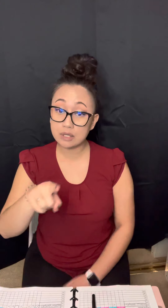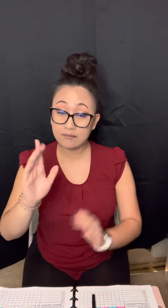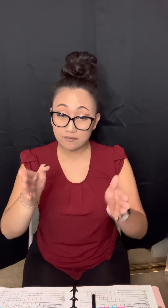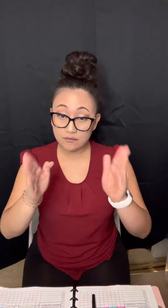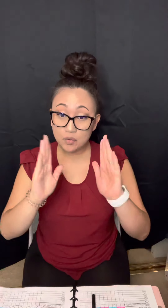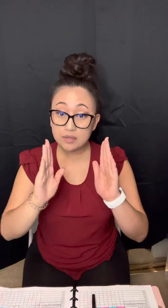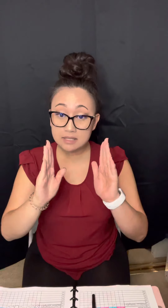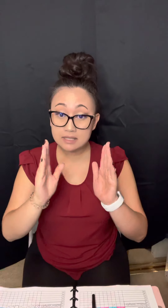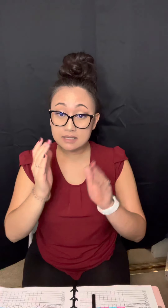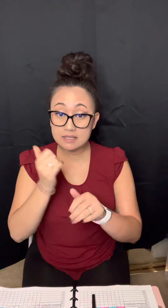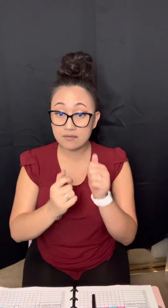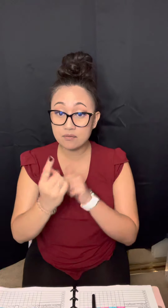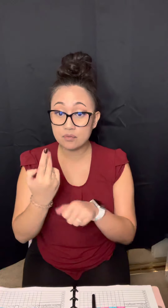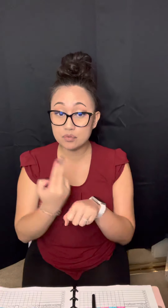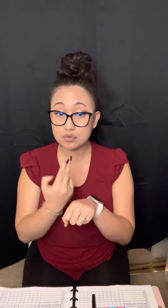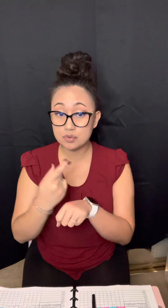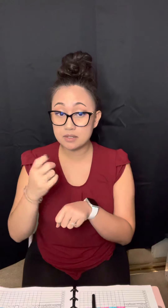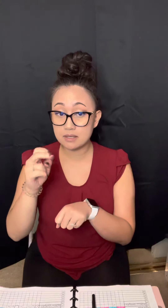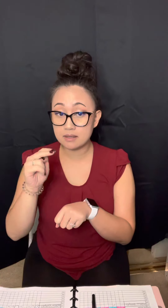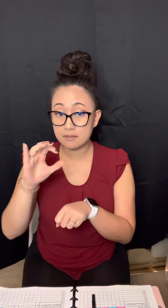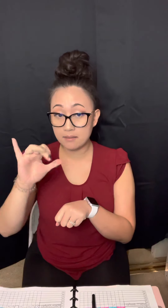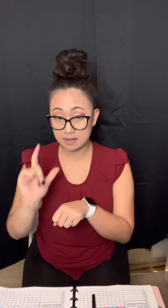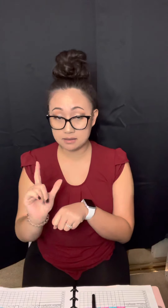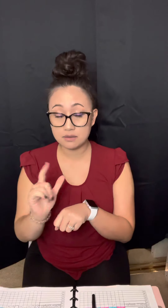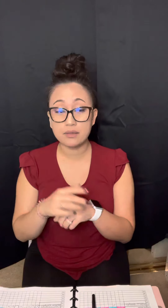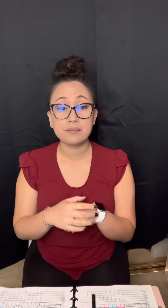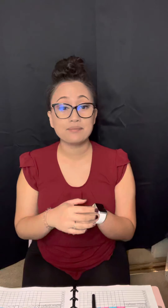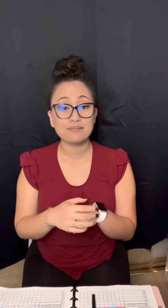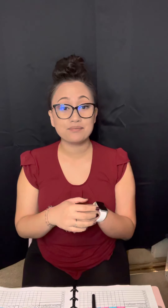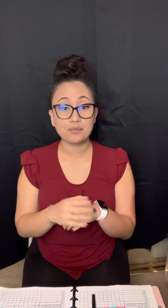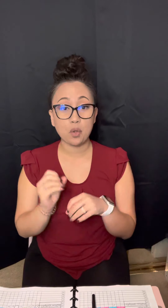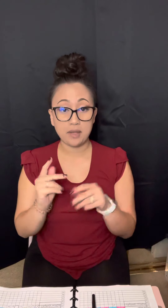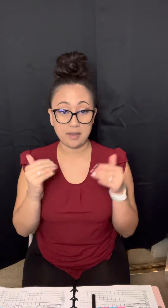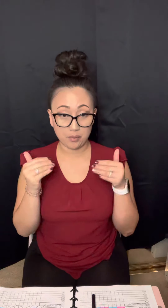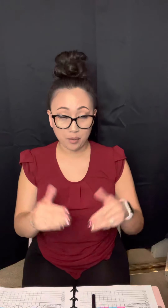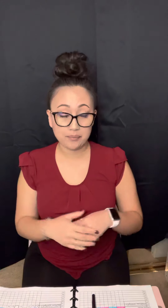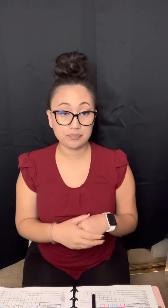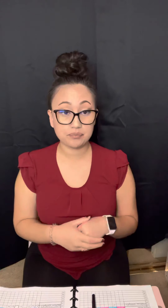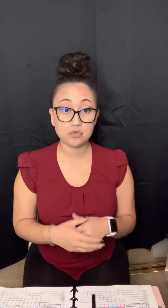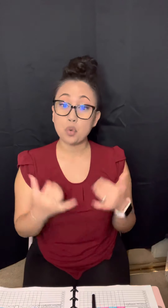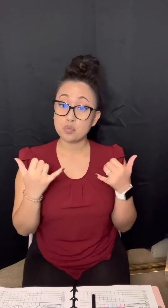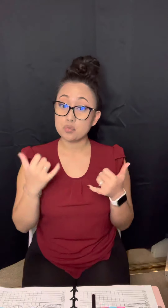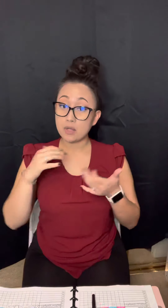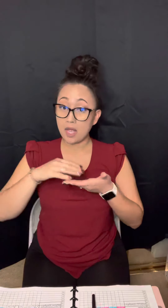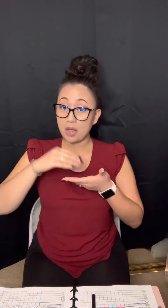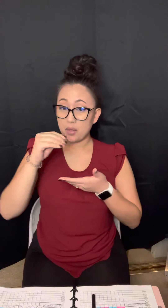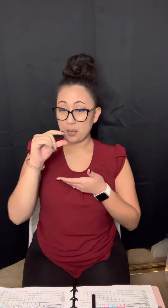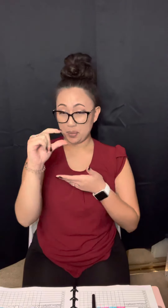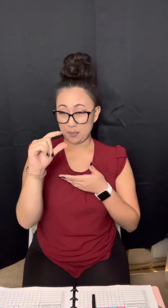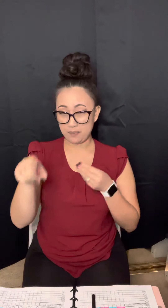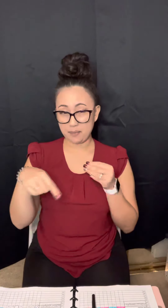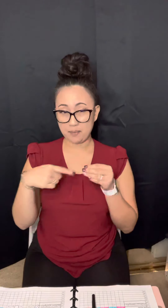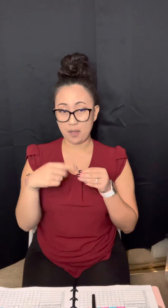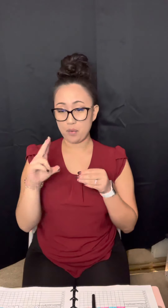you, Orion. Here we go. So we're going to learn a little bit about the U.S. in space. Here we go.